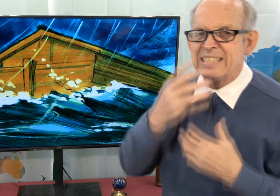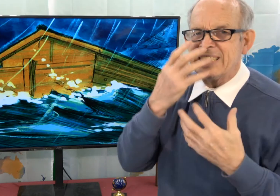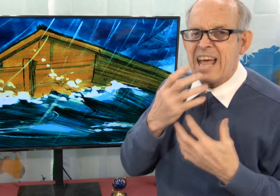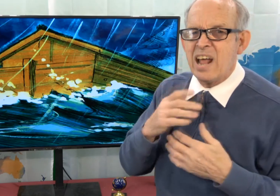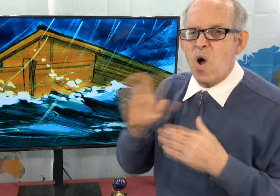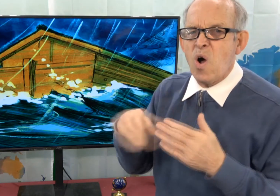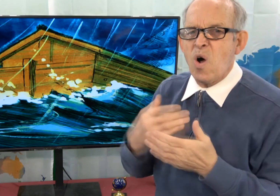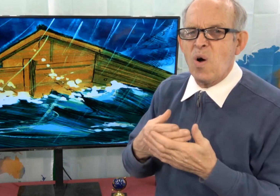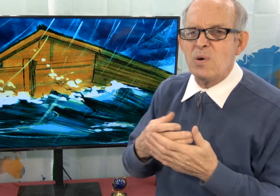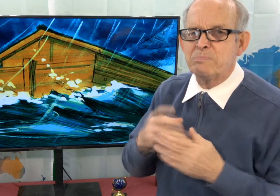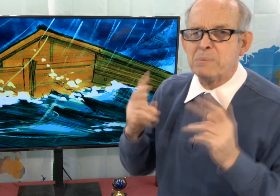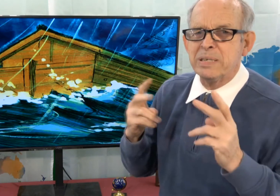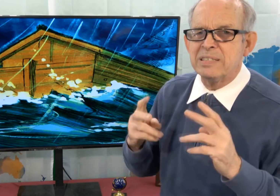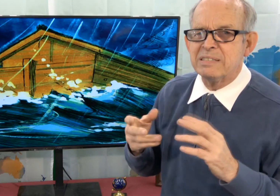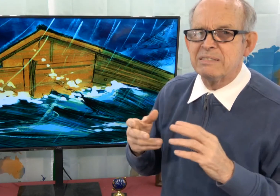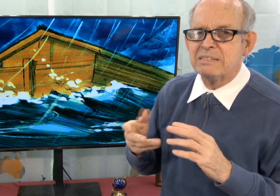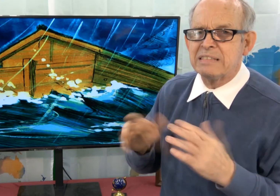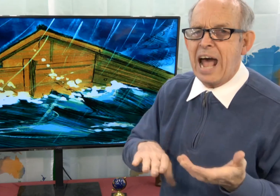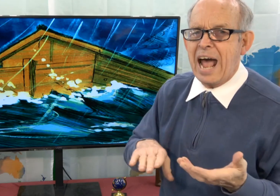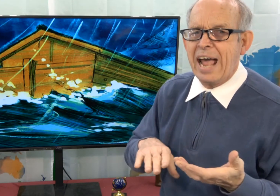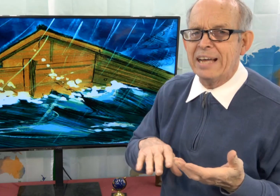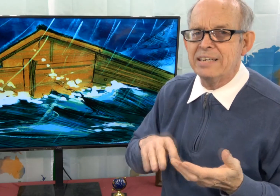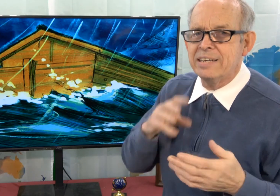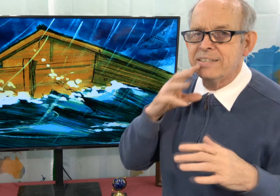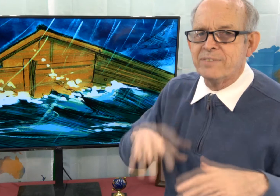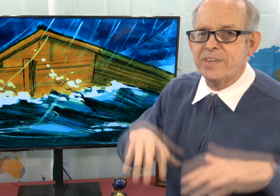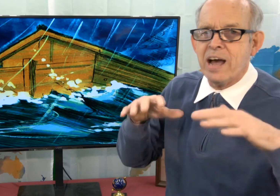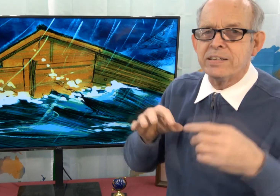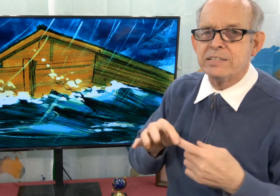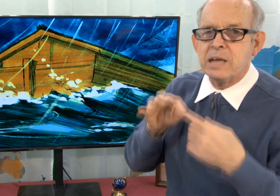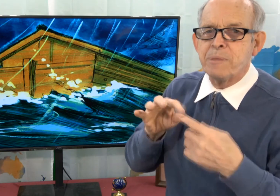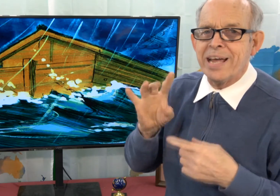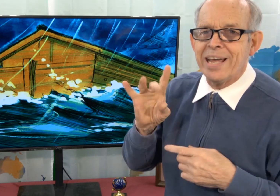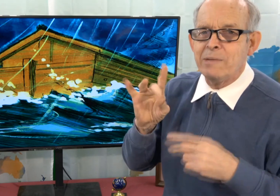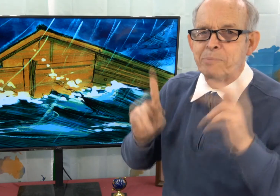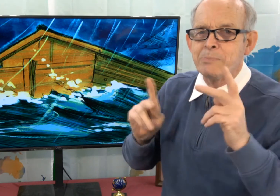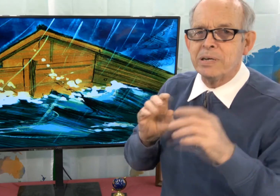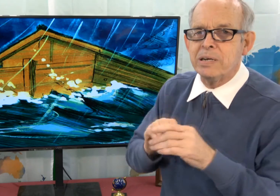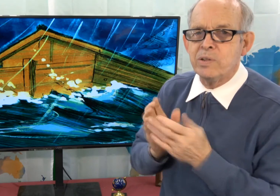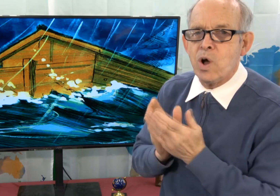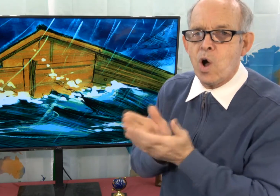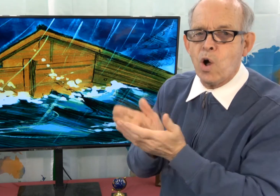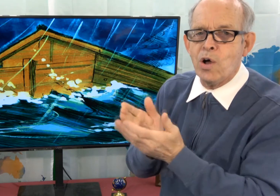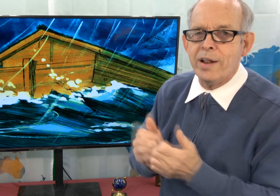Say, all people die in the blood, except 8 people in the whole